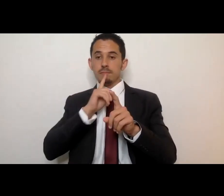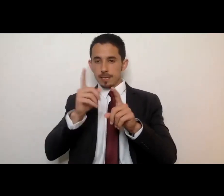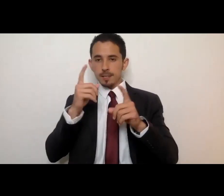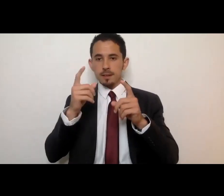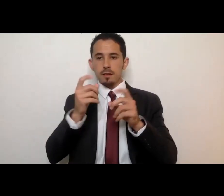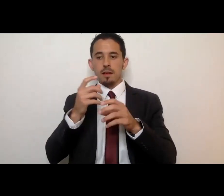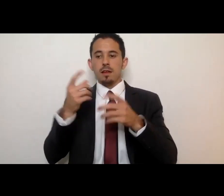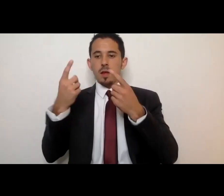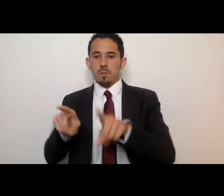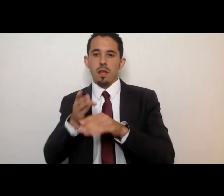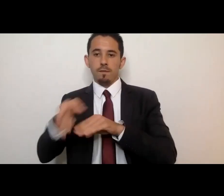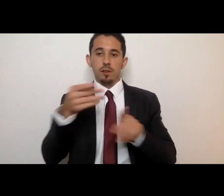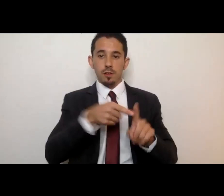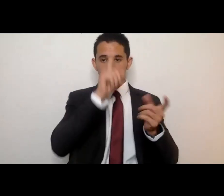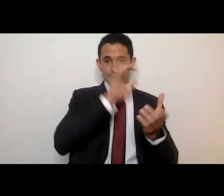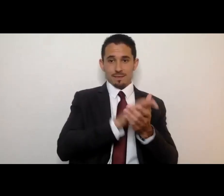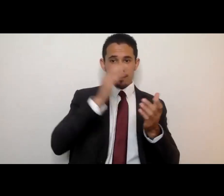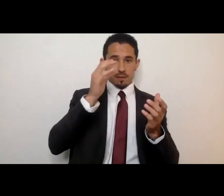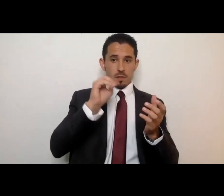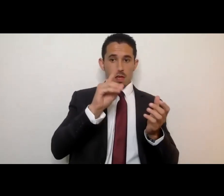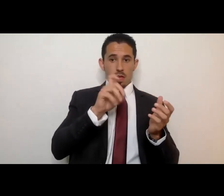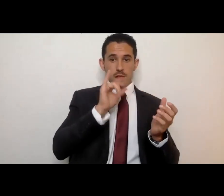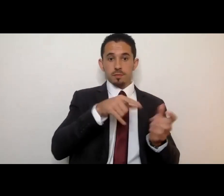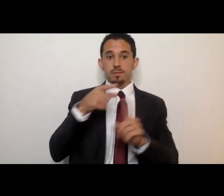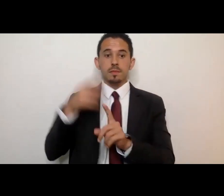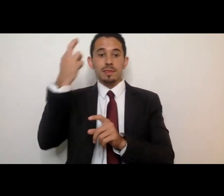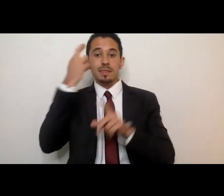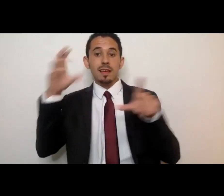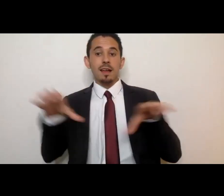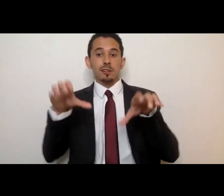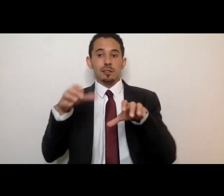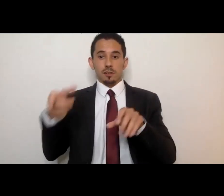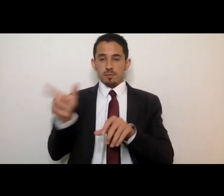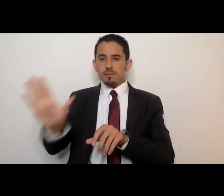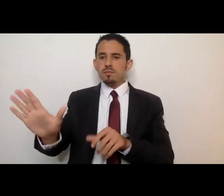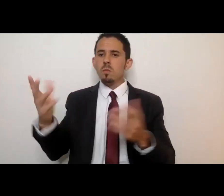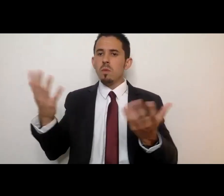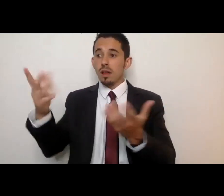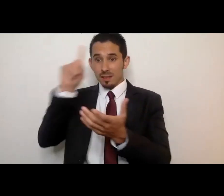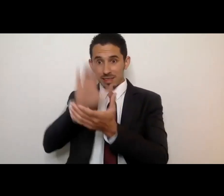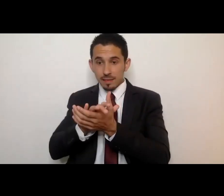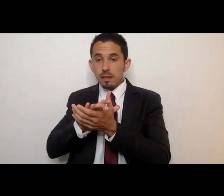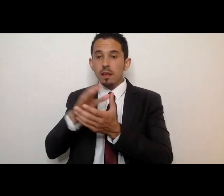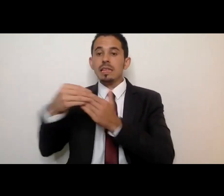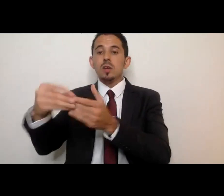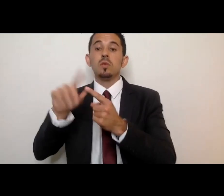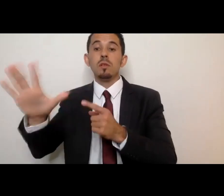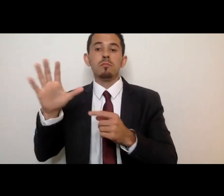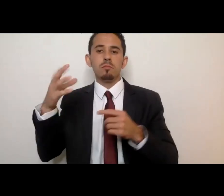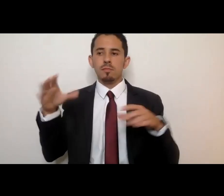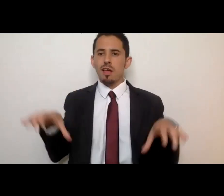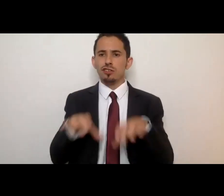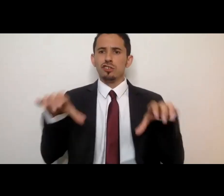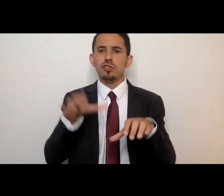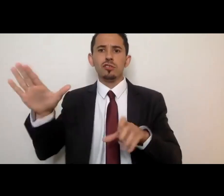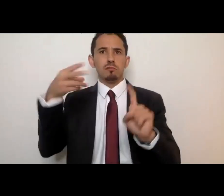The second theory I included was, after finding out what the health belief model is understanding what is the